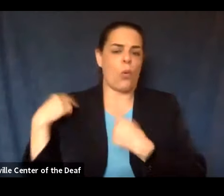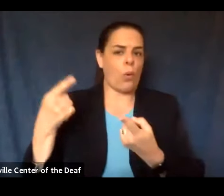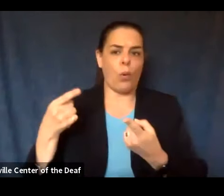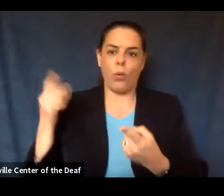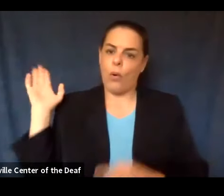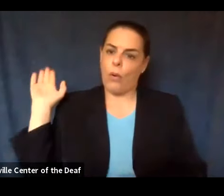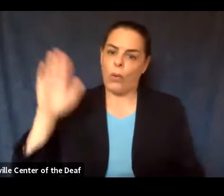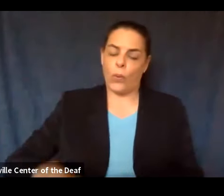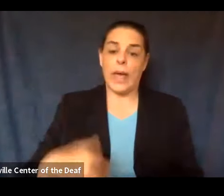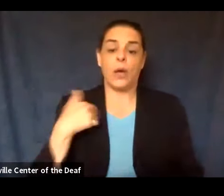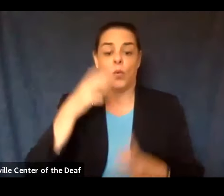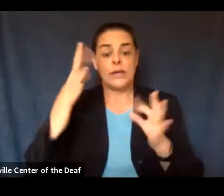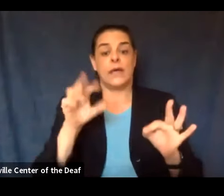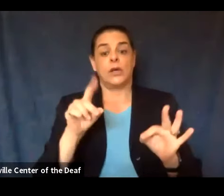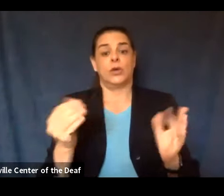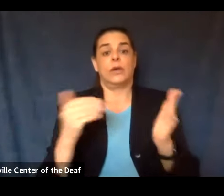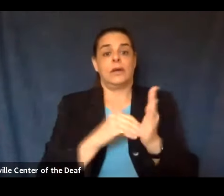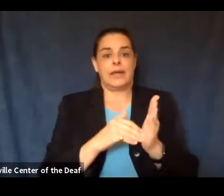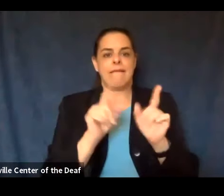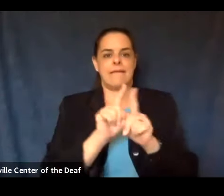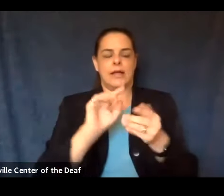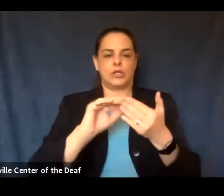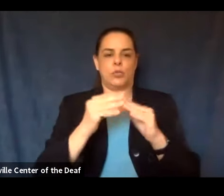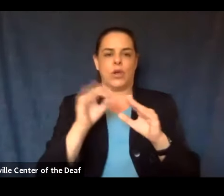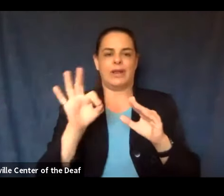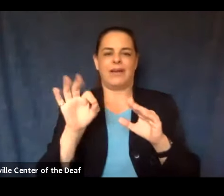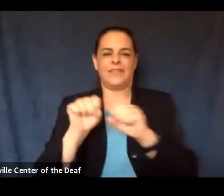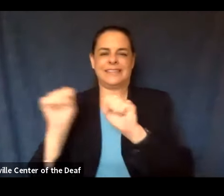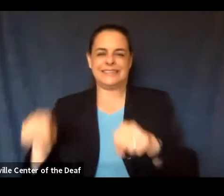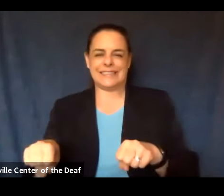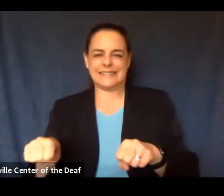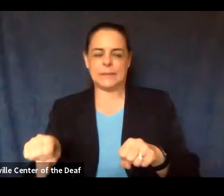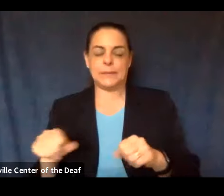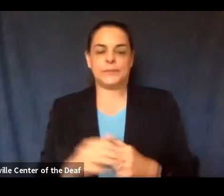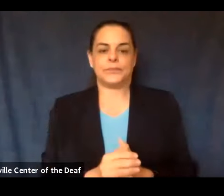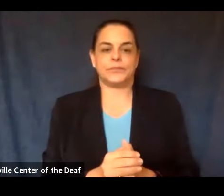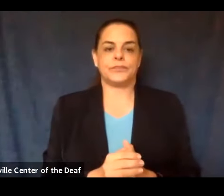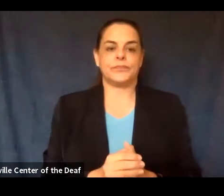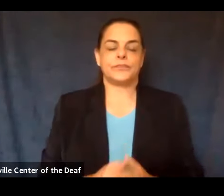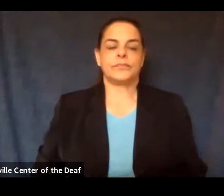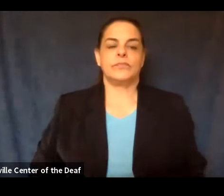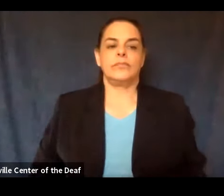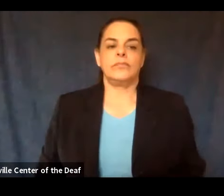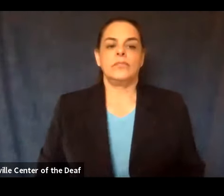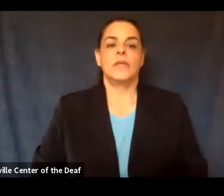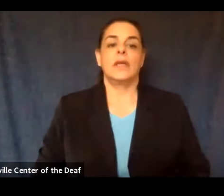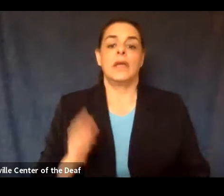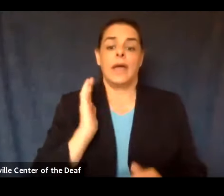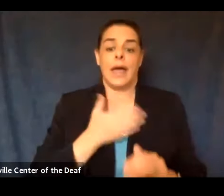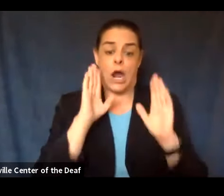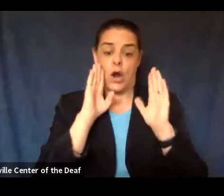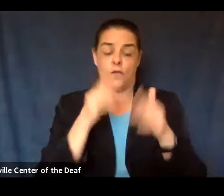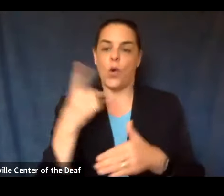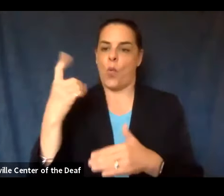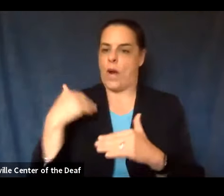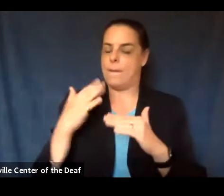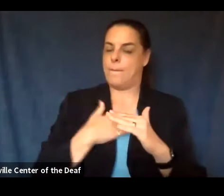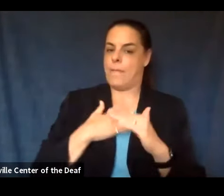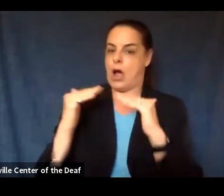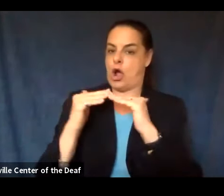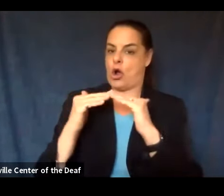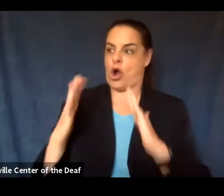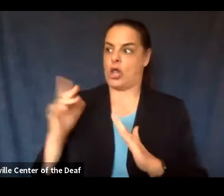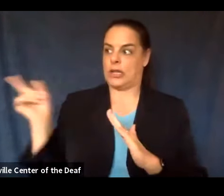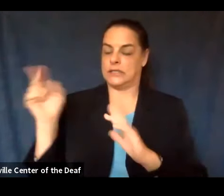do it again as a community of systems. Our focus, and this is a quote from one of my colleagues, is that we